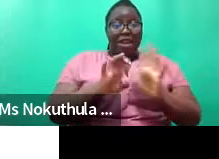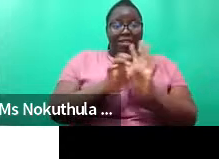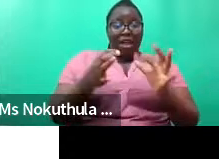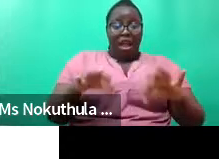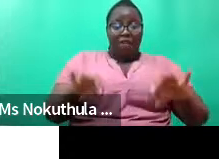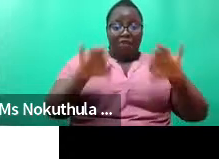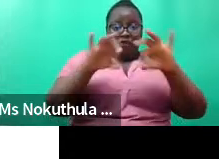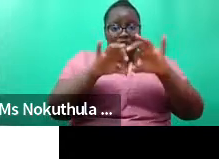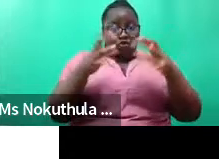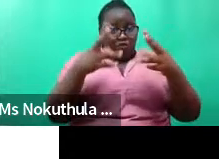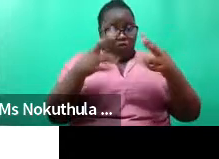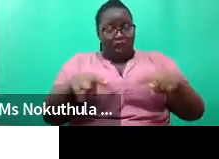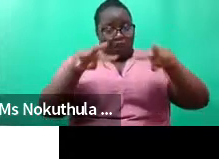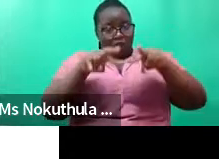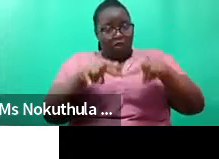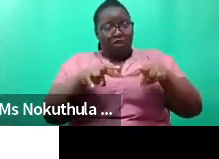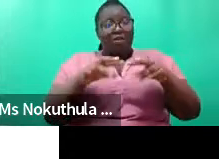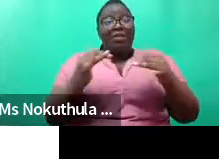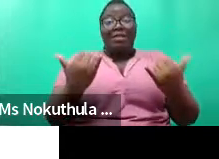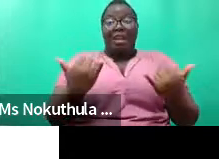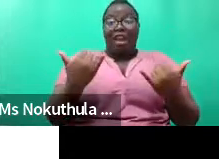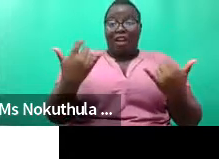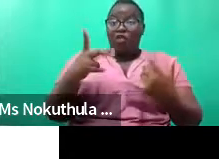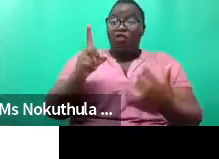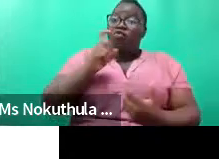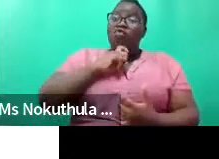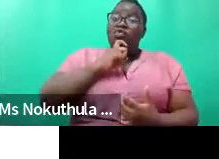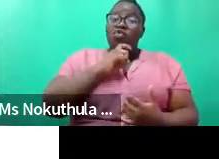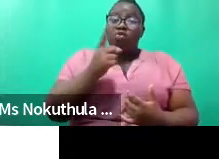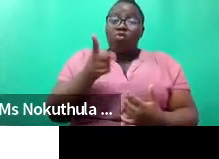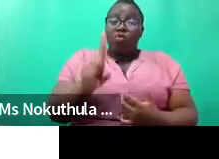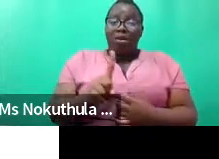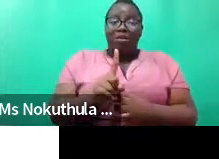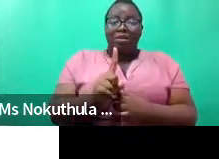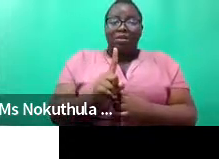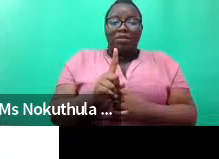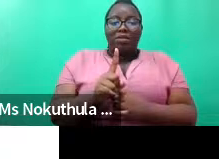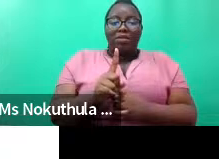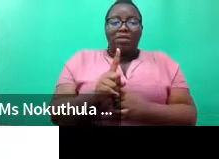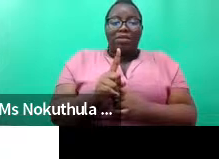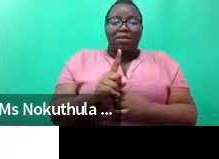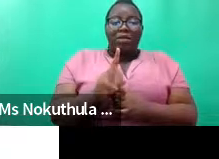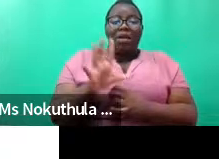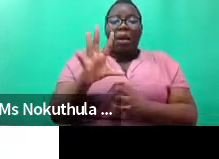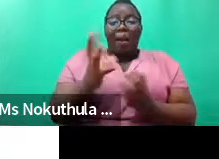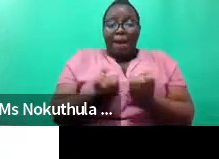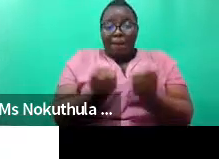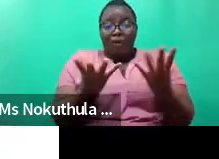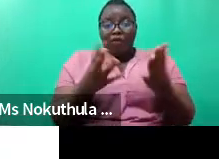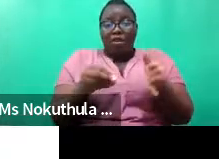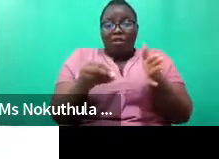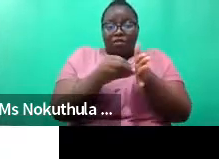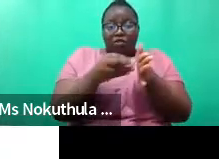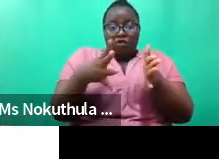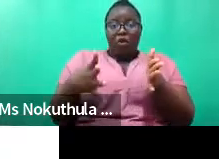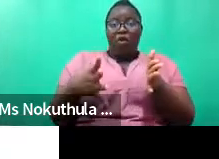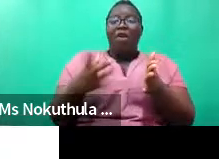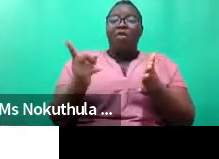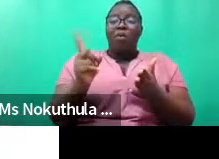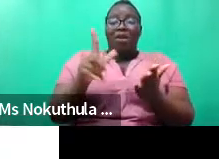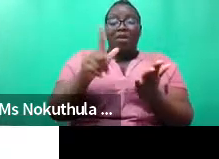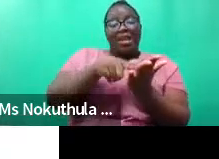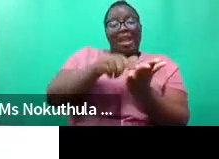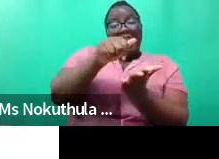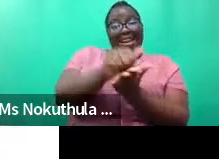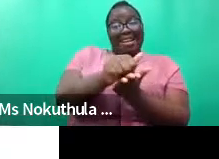the ethical values that I used was first, I provided the student with the letters. This was explaining my study,